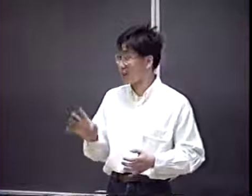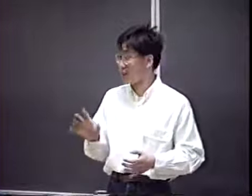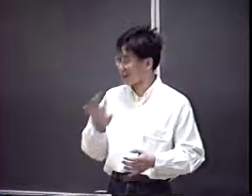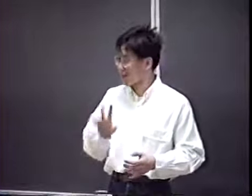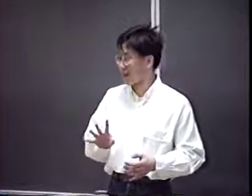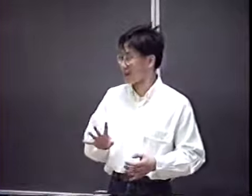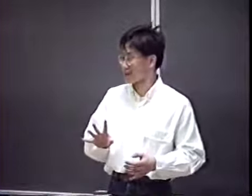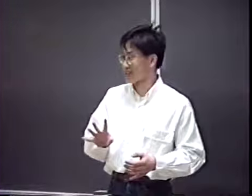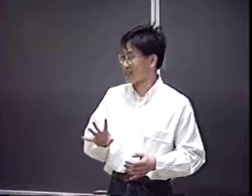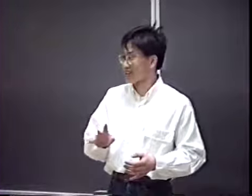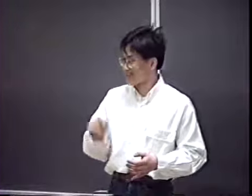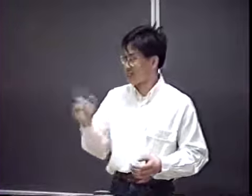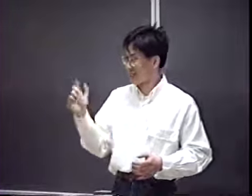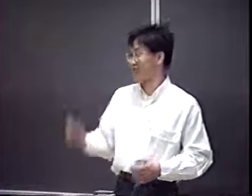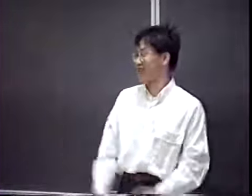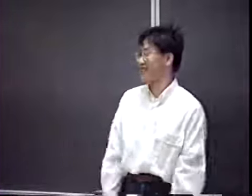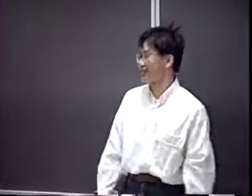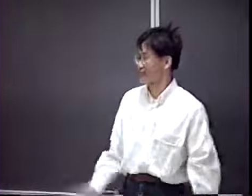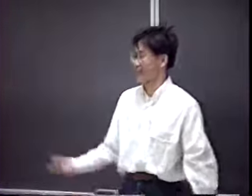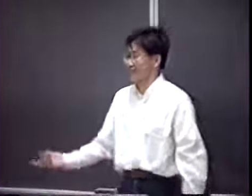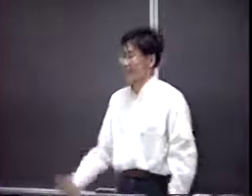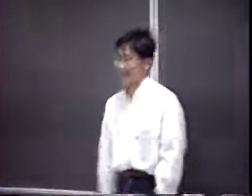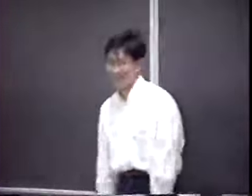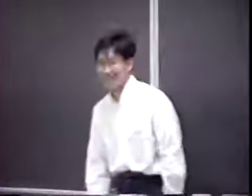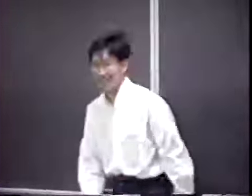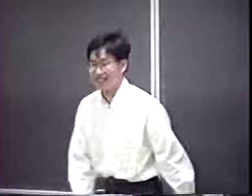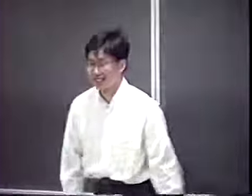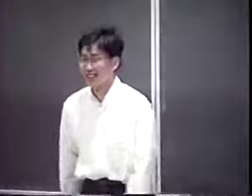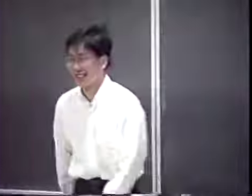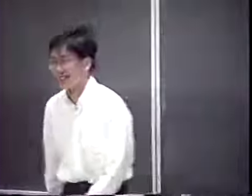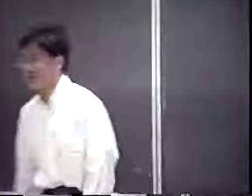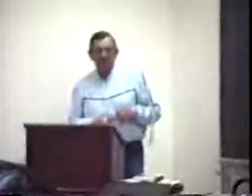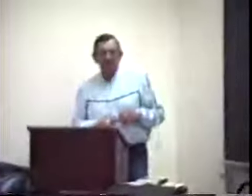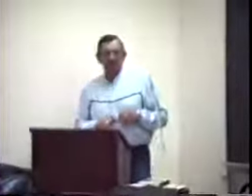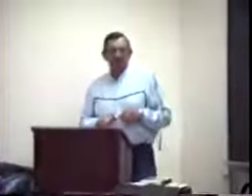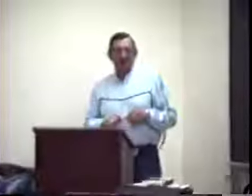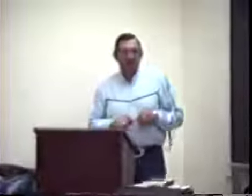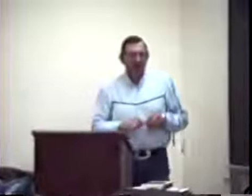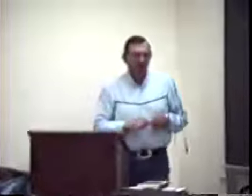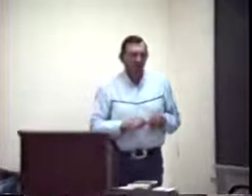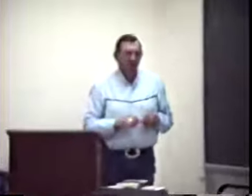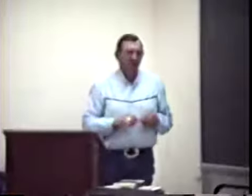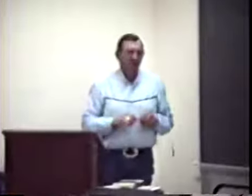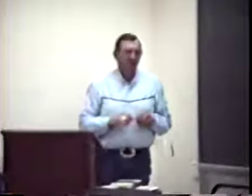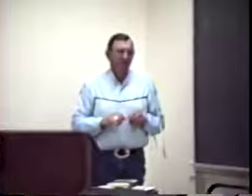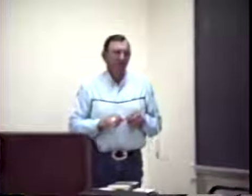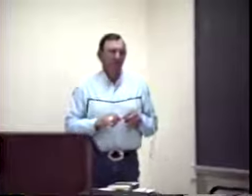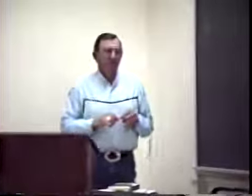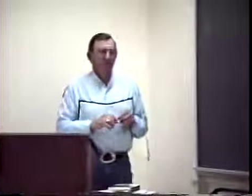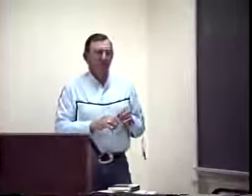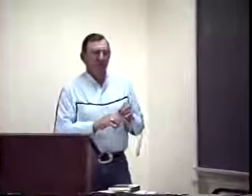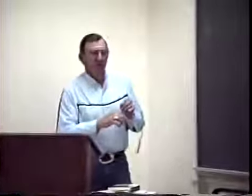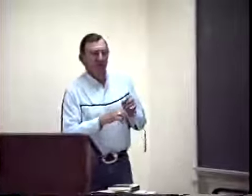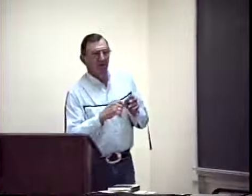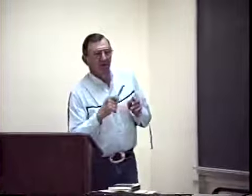4 bowls. Say you are good. Very good. This is just to follow